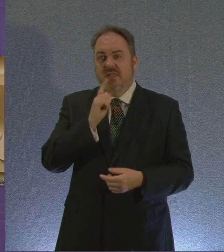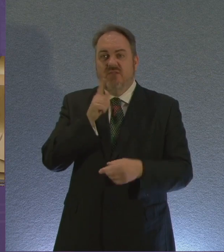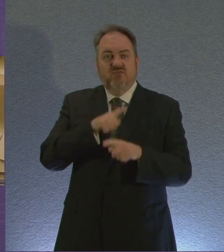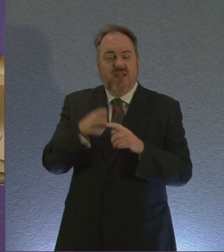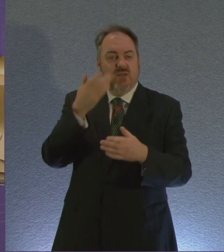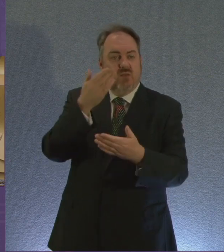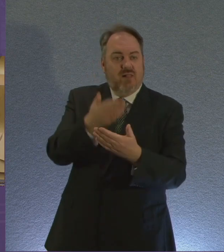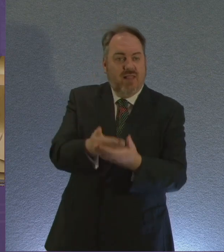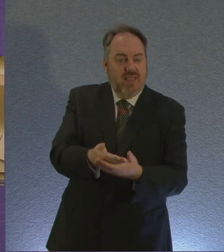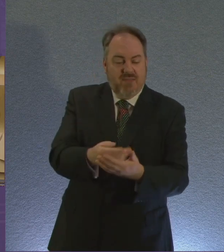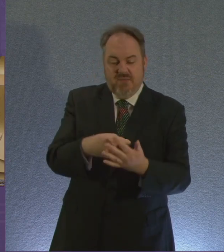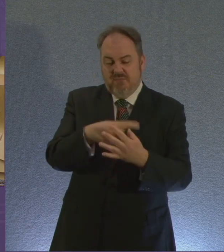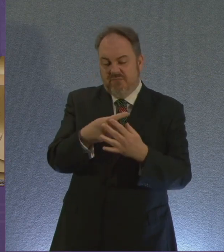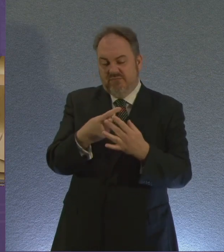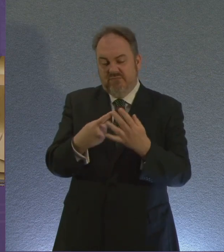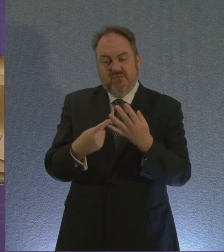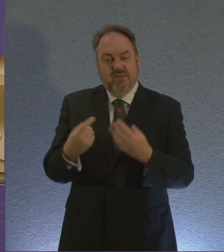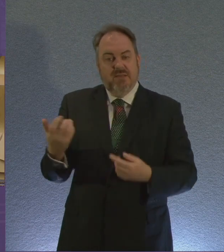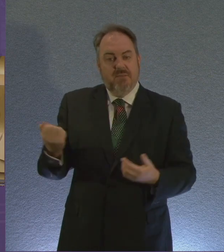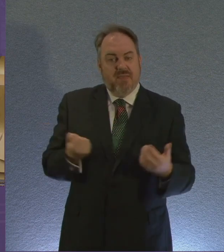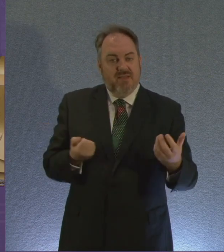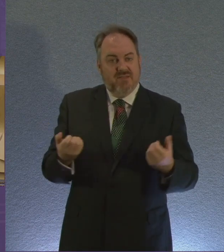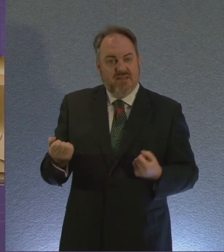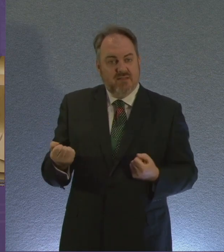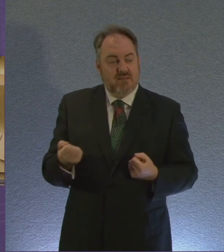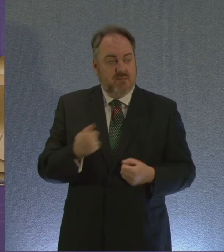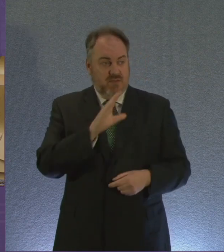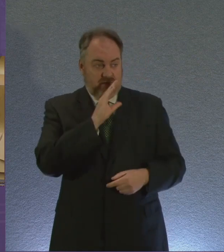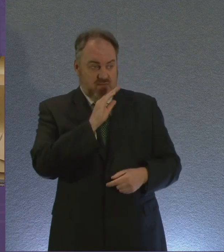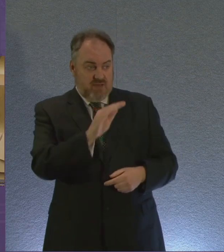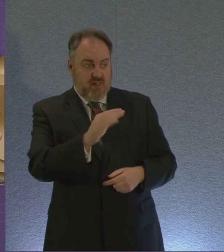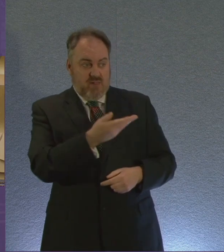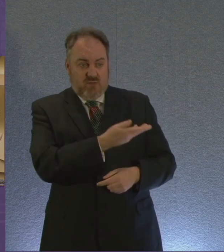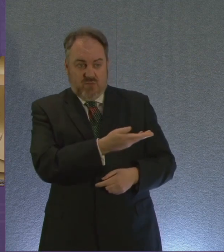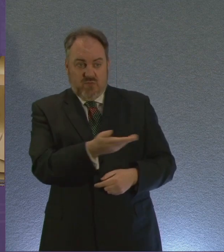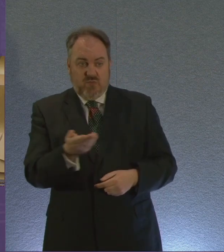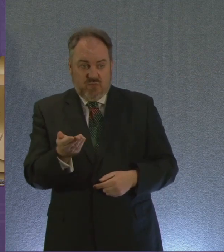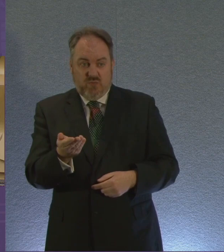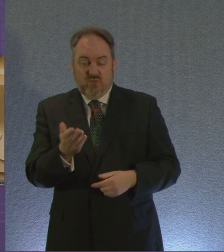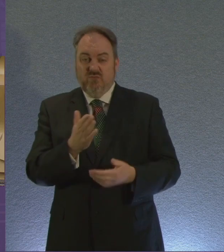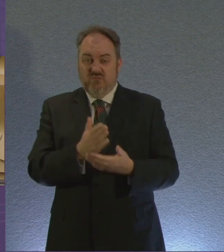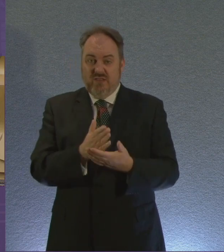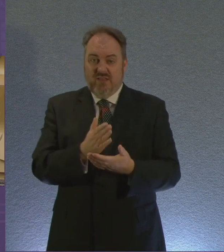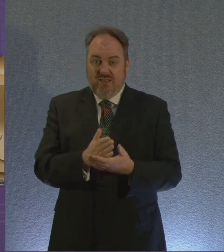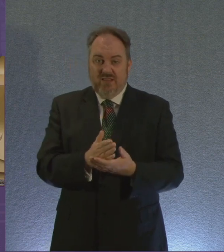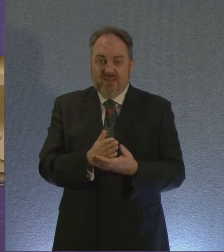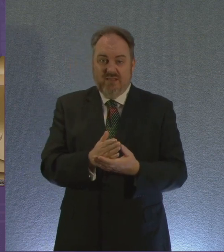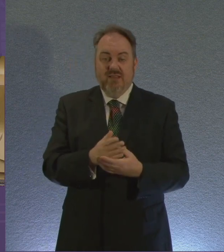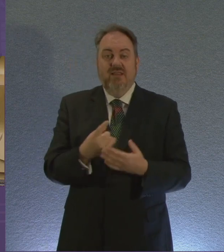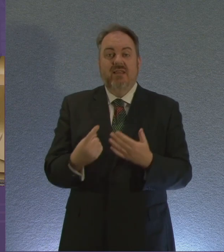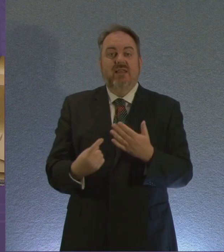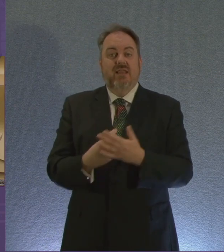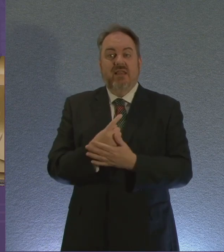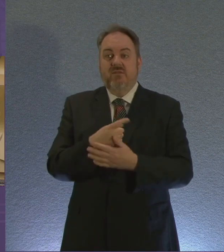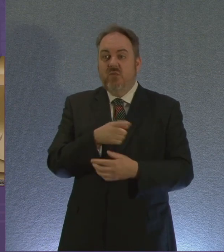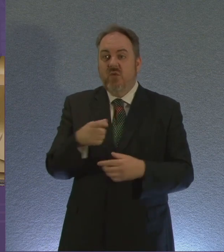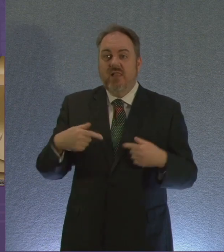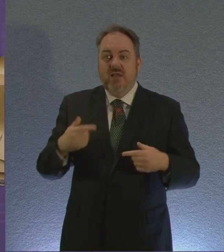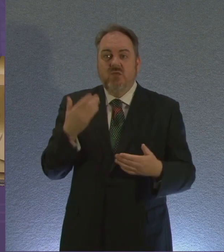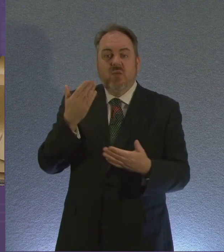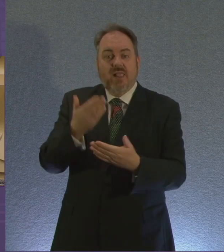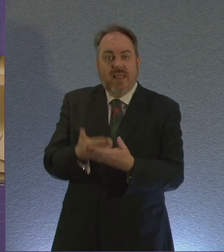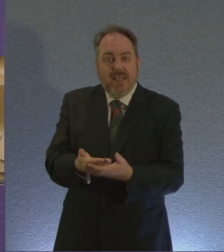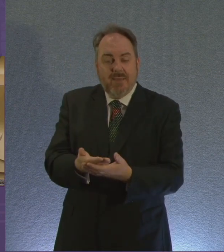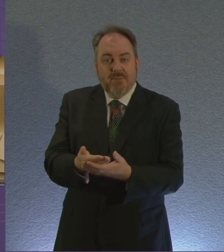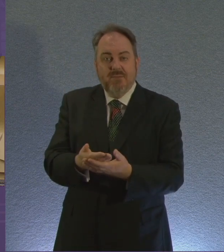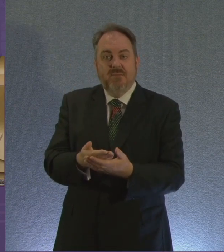universal credit. But I would ensure Mark Griffin and other members that because it is demand-led, if you are eligible for that benefit, you will be